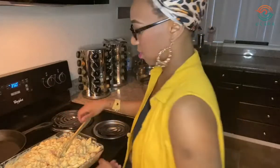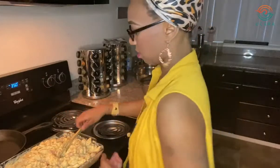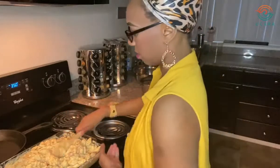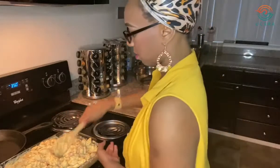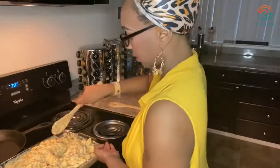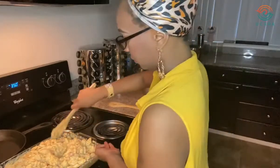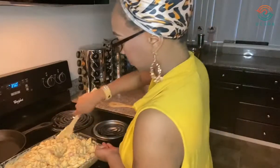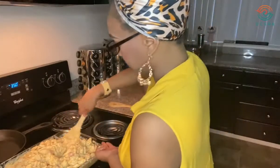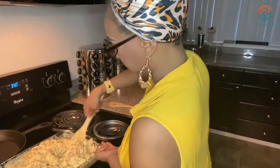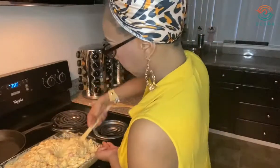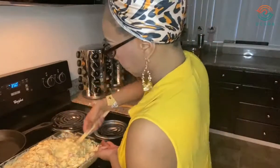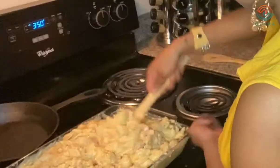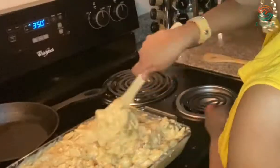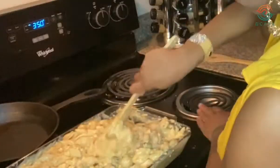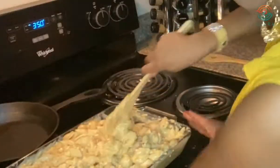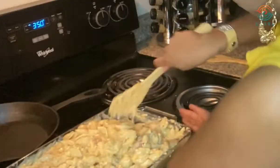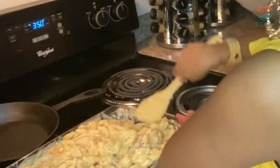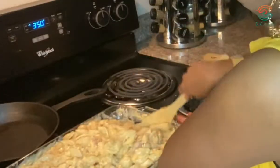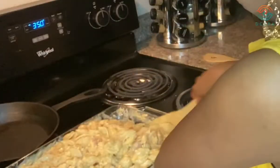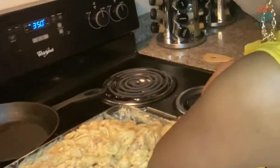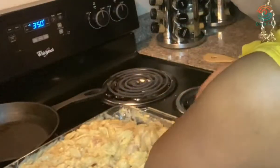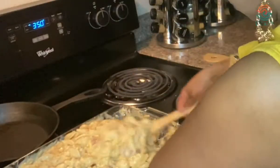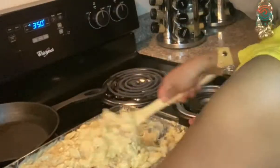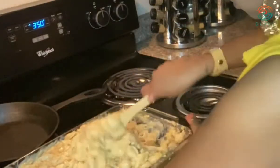And make sure you mix it in really well.